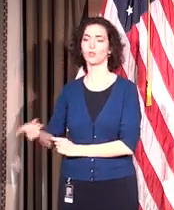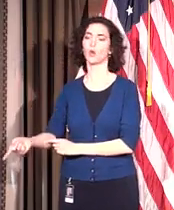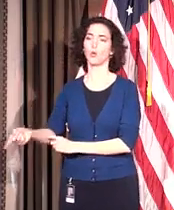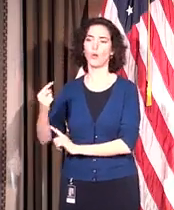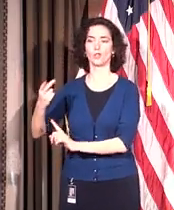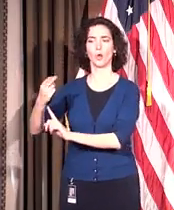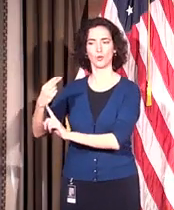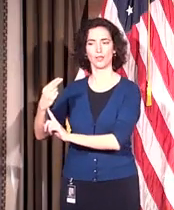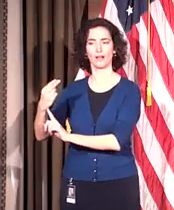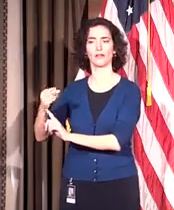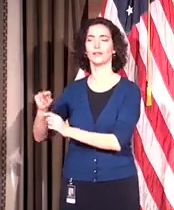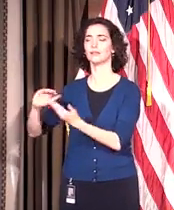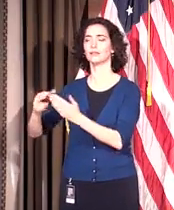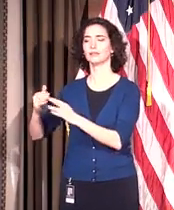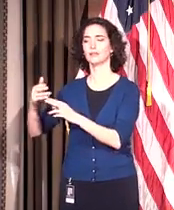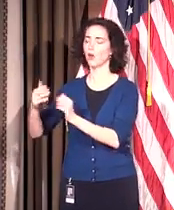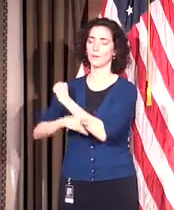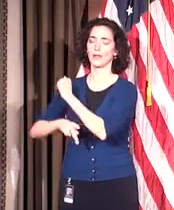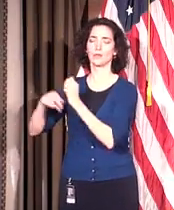shelter in Terrebonne Parish.